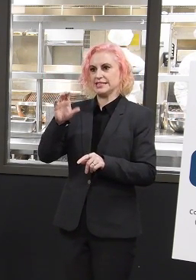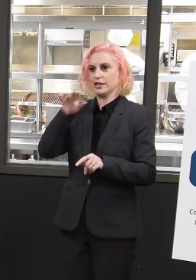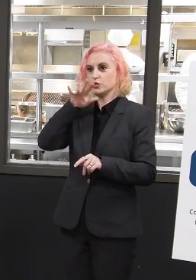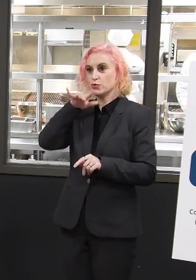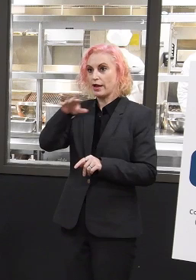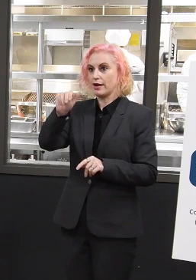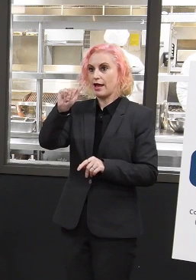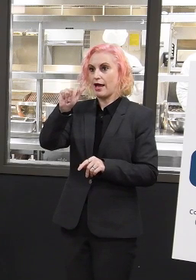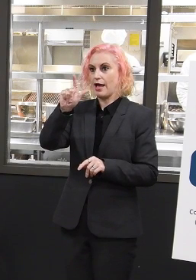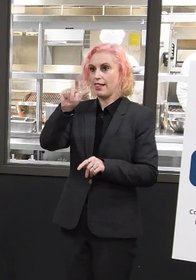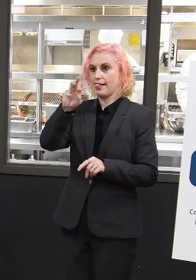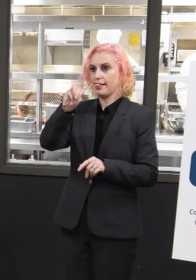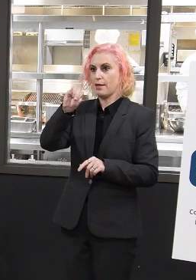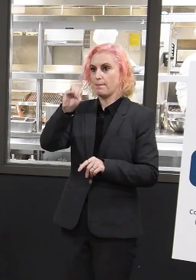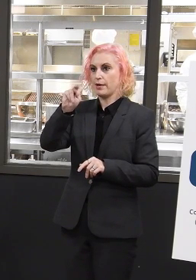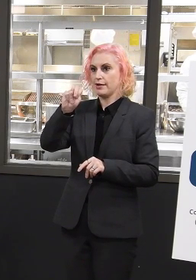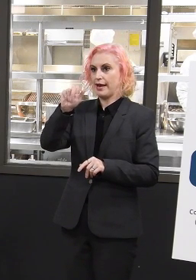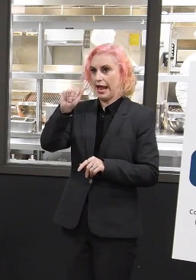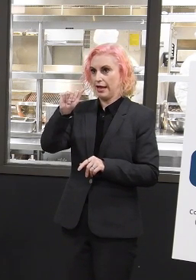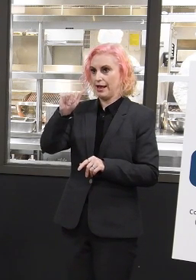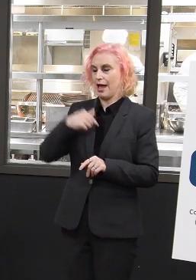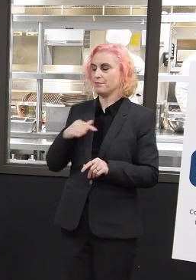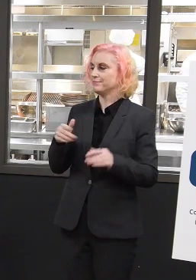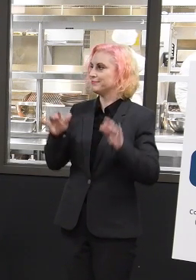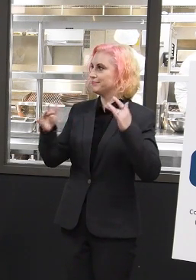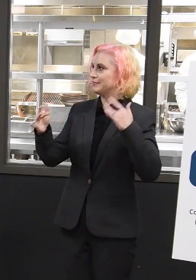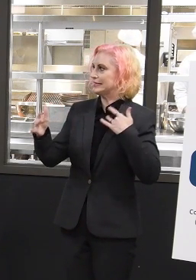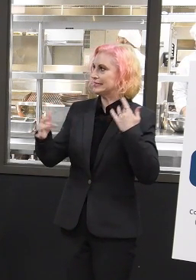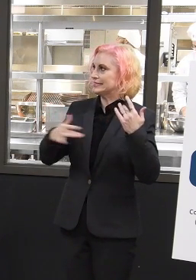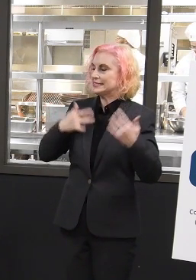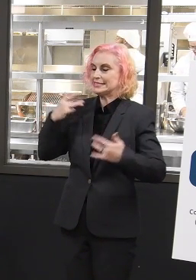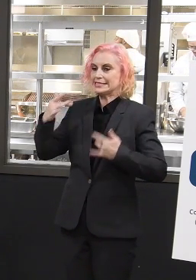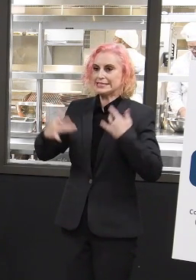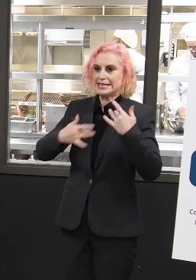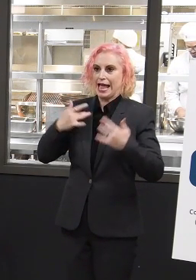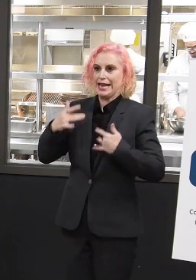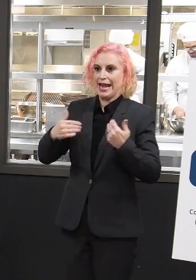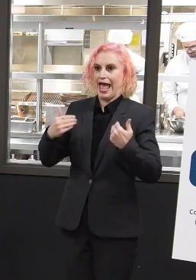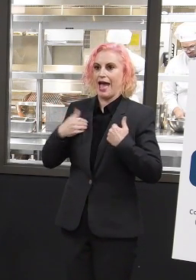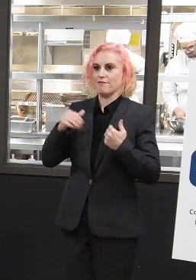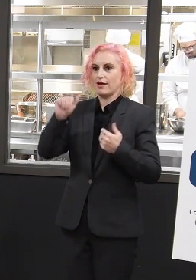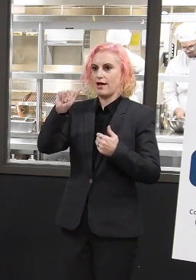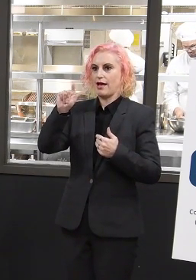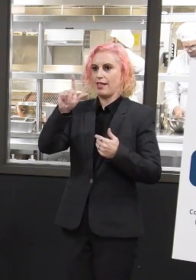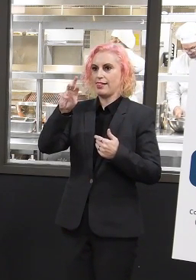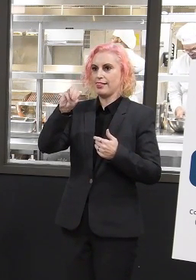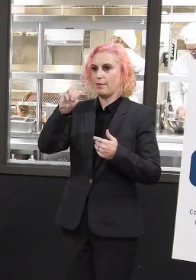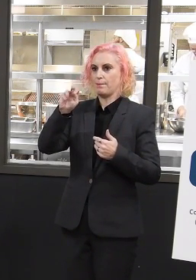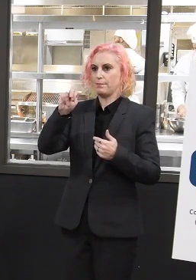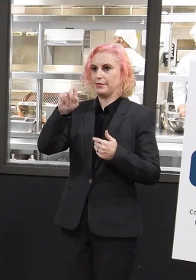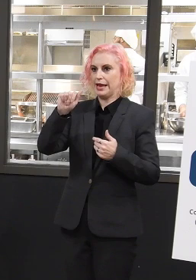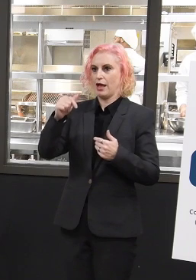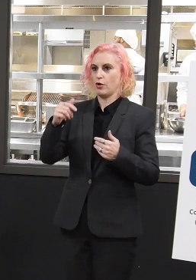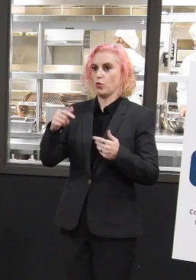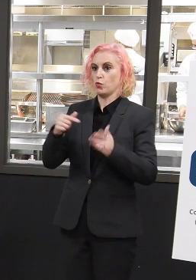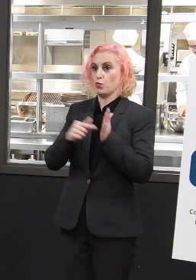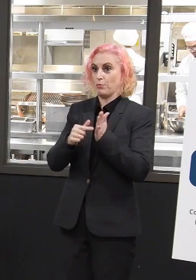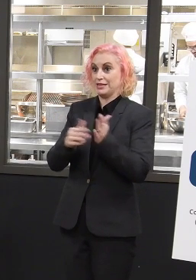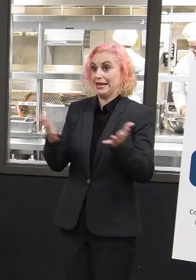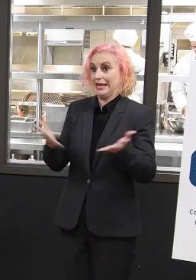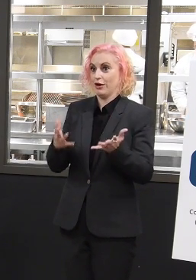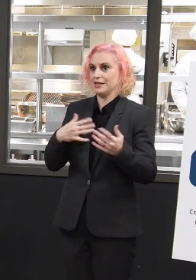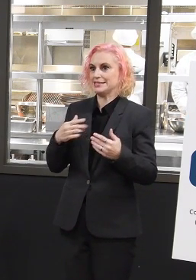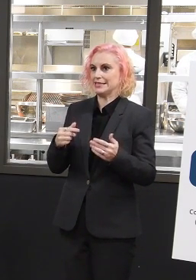Dragon alumna. And I am so excited to have the alumni represented here because that is a testimony of the strength